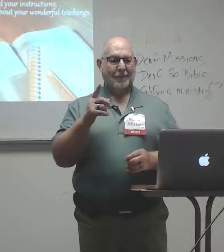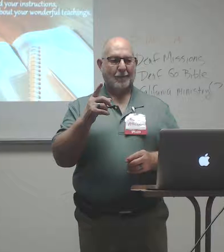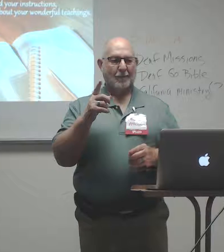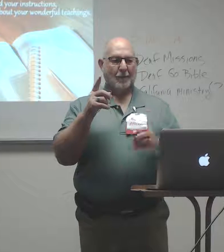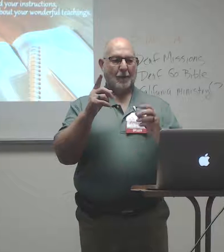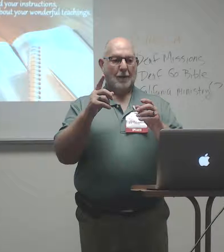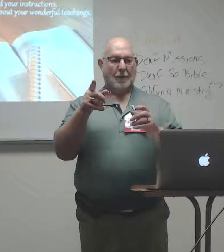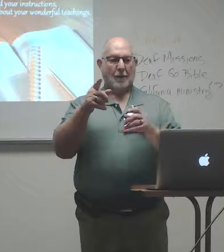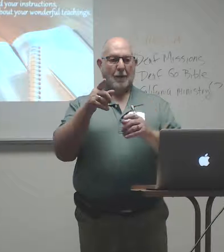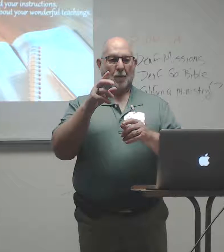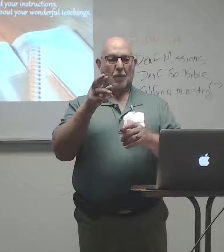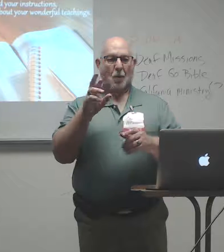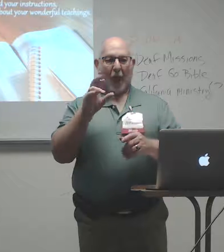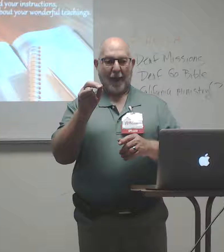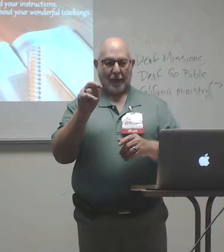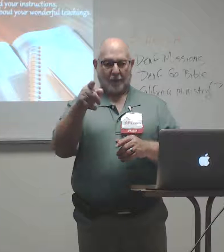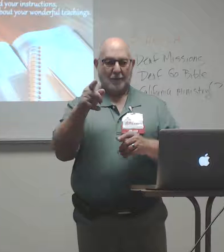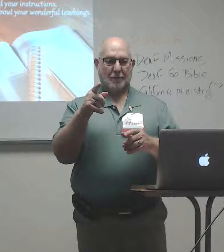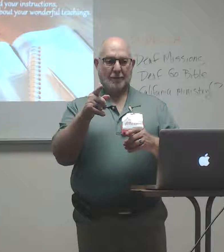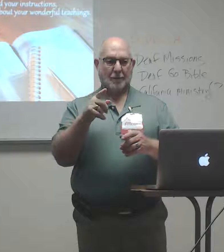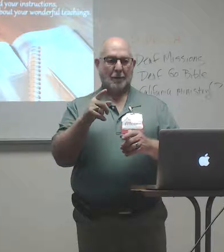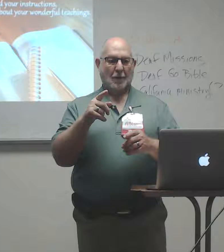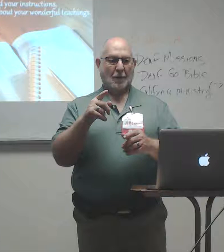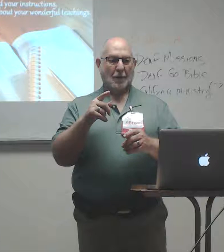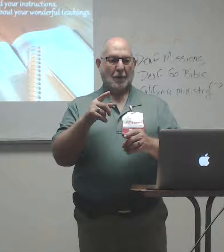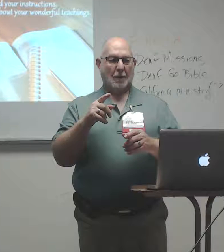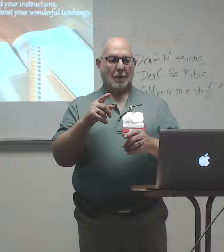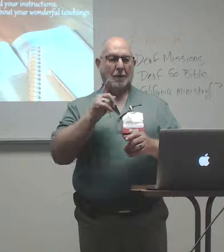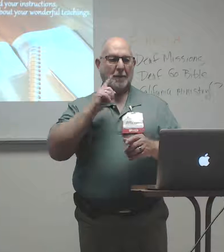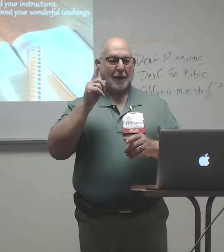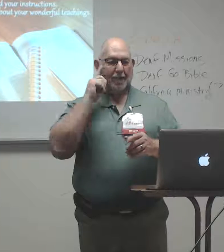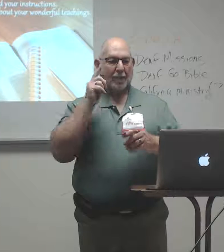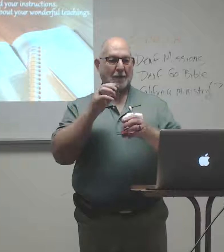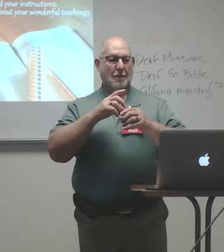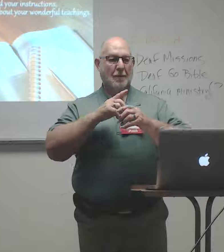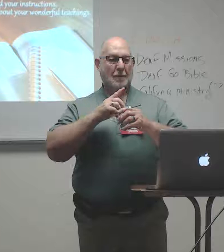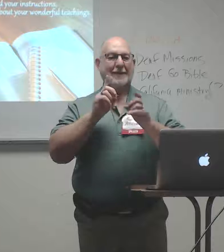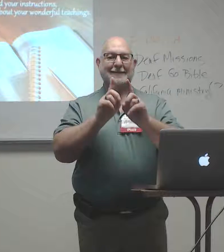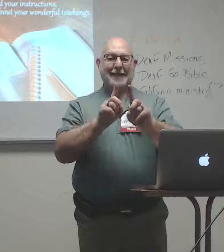Mark Lowenstein, I want to throw towards Ryan, the interpreter.